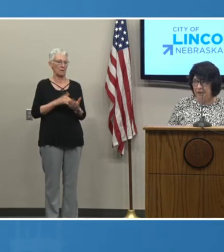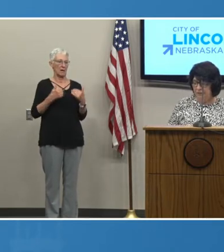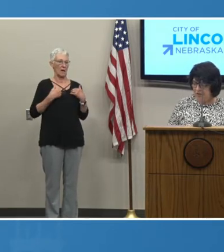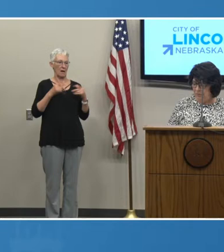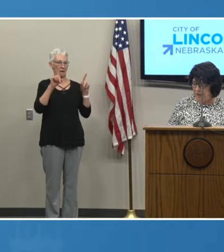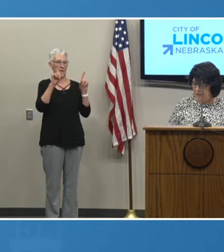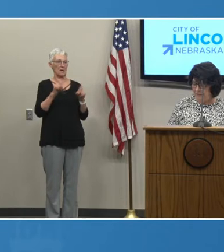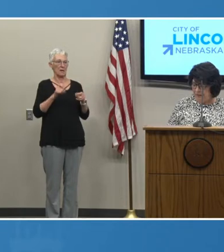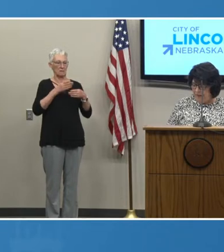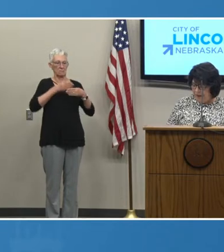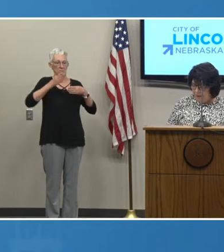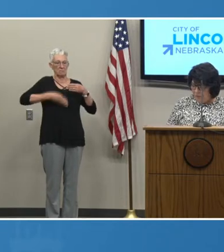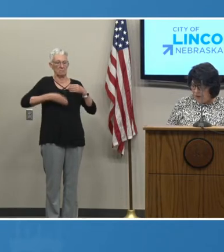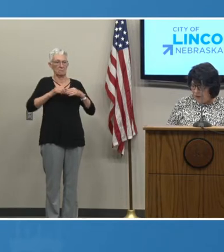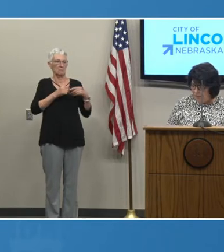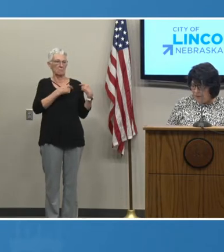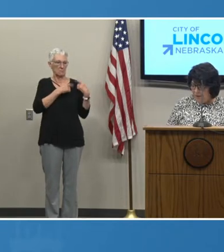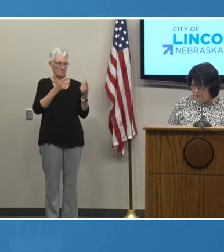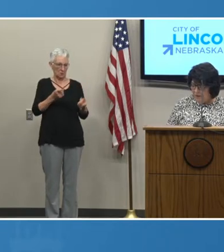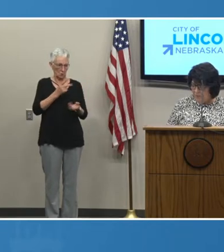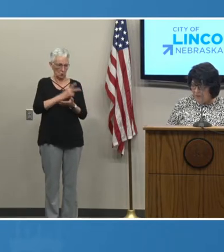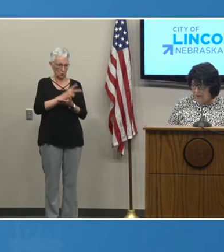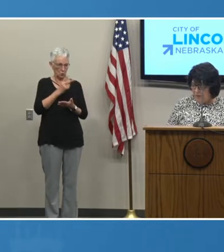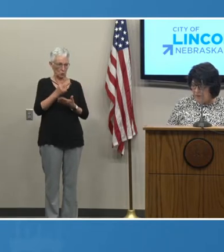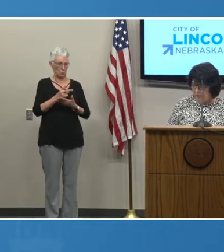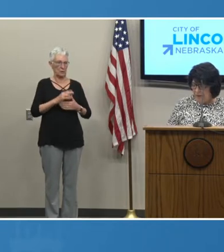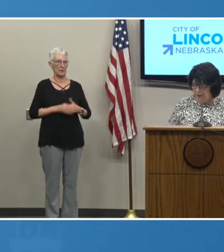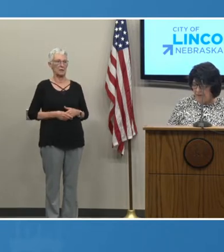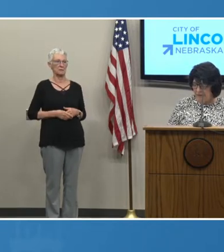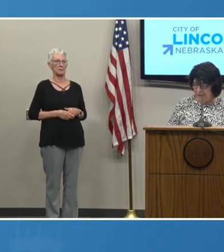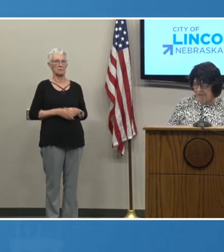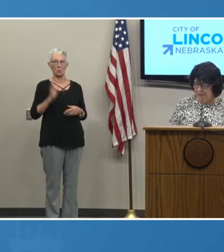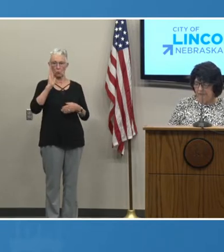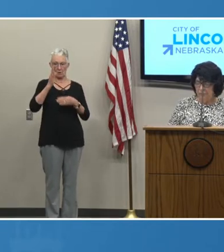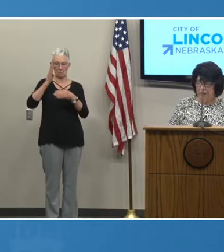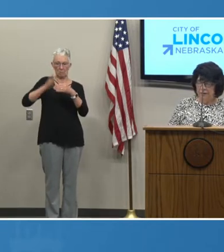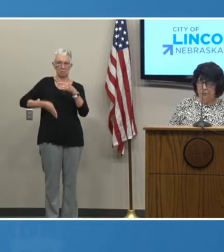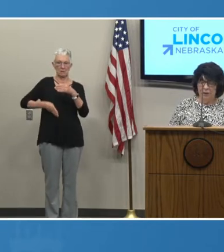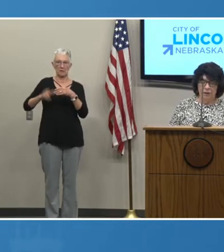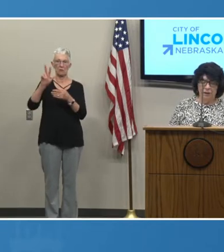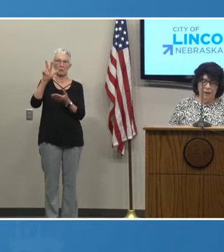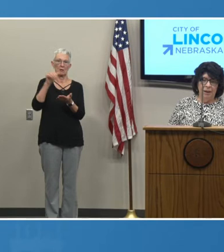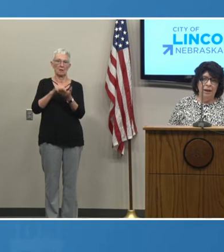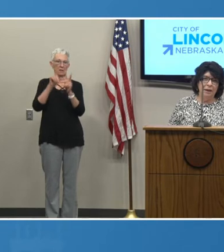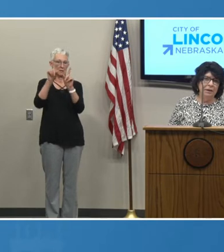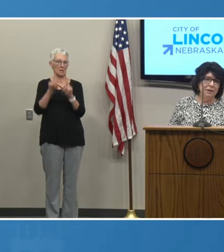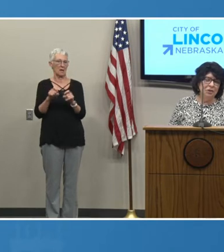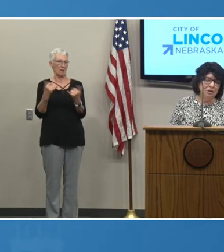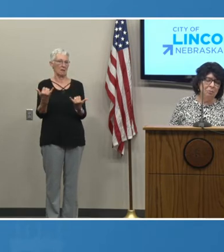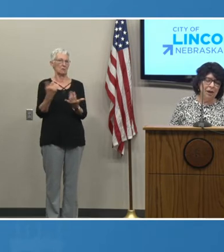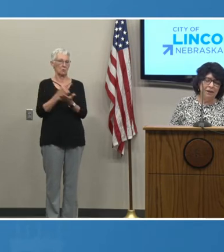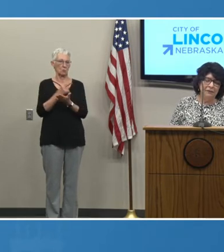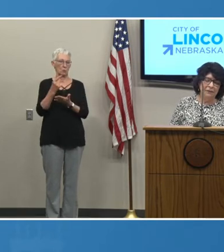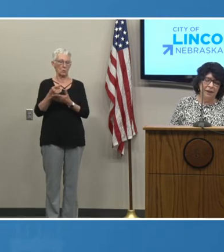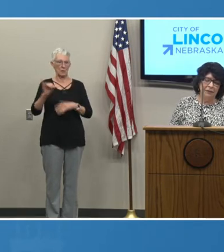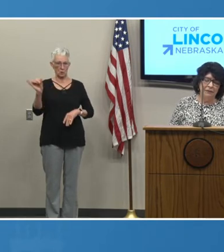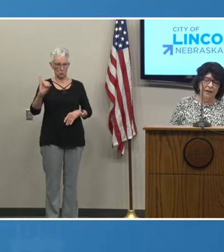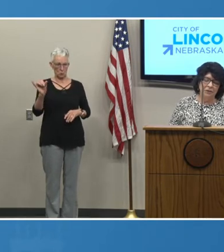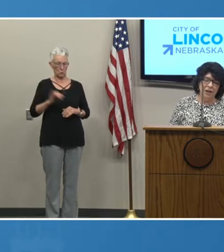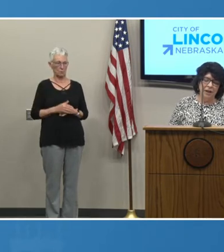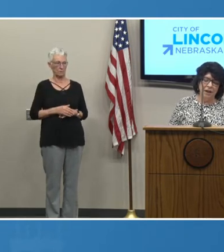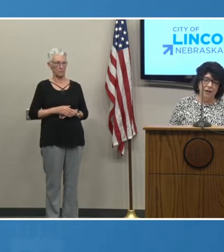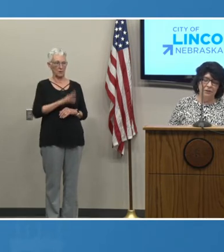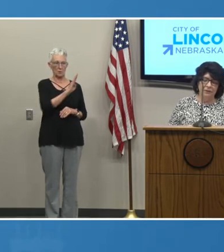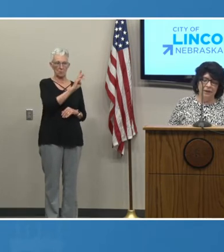completed in the past 2 weeks. We are on pace to complete over 3,000 tests this week as well. In addition to Bryan's